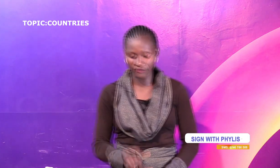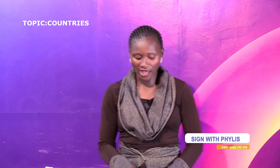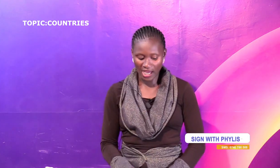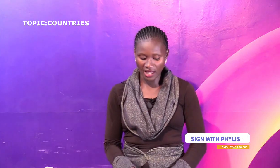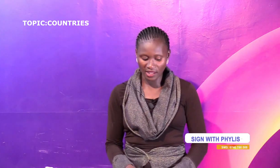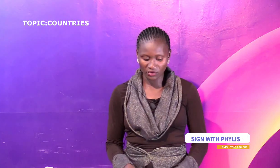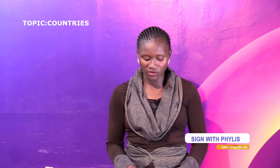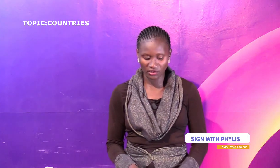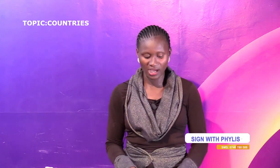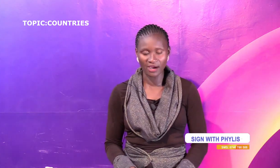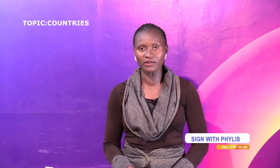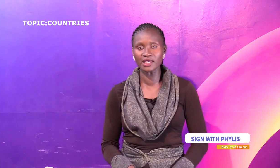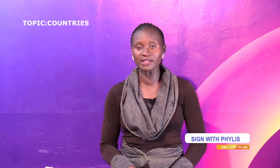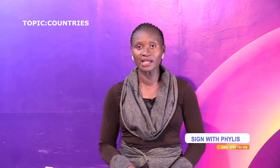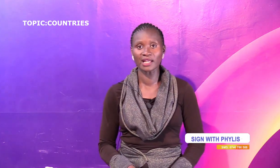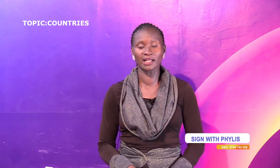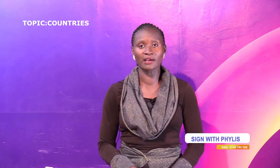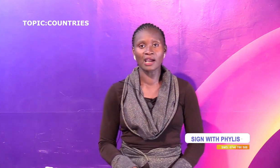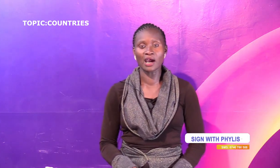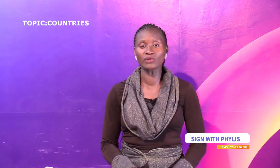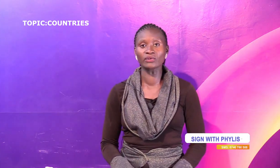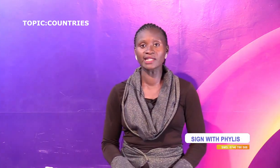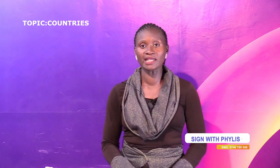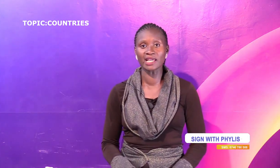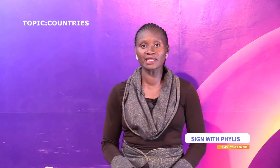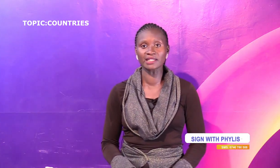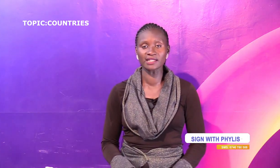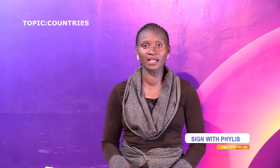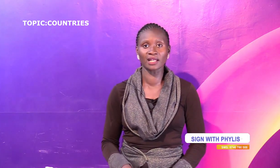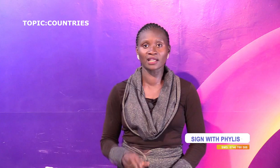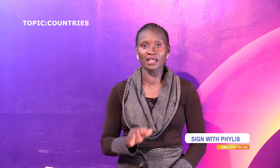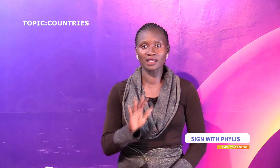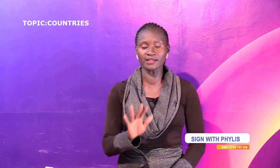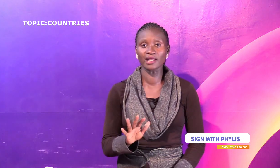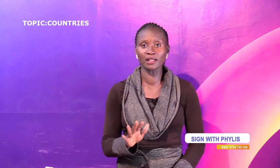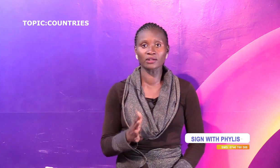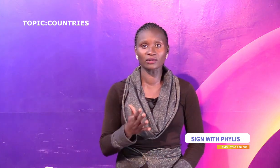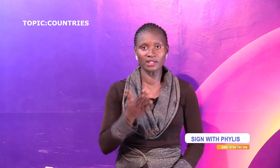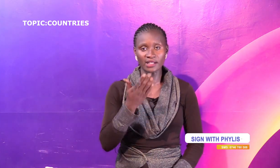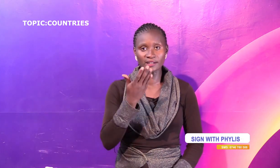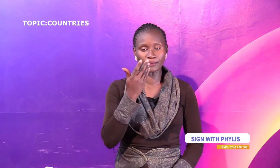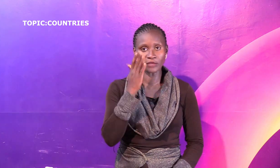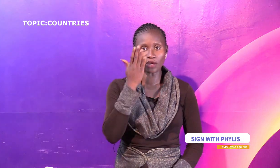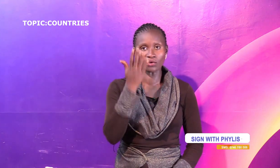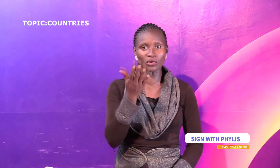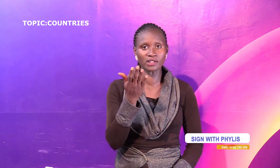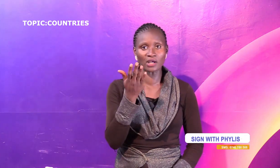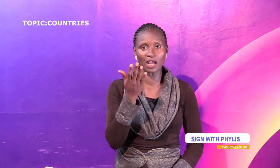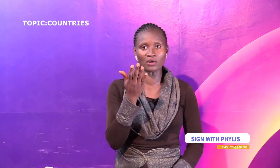And then also you have Israel. How do we sign Israel? Israel, you just close